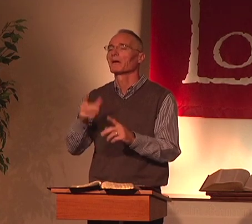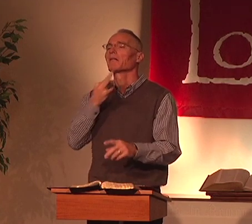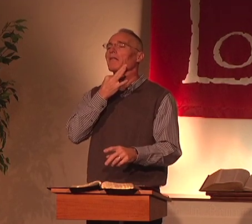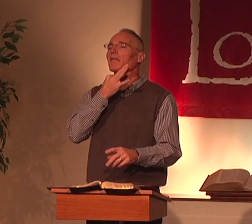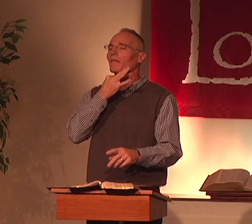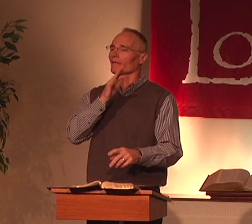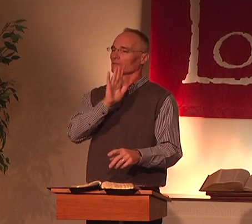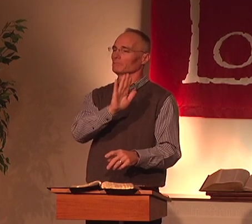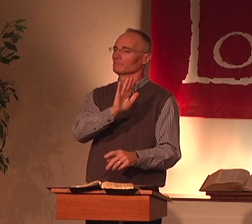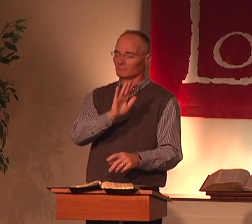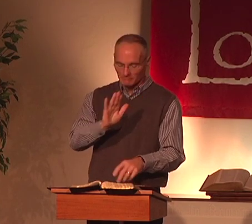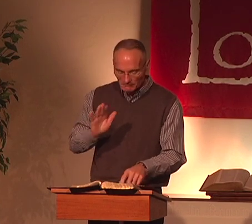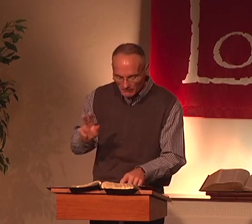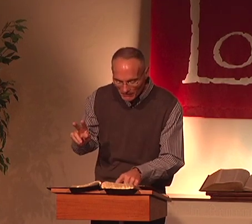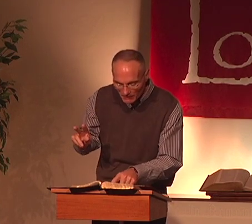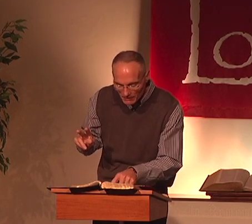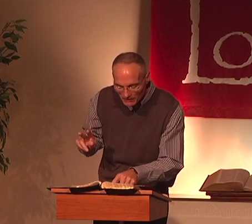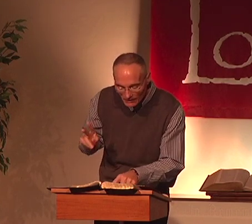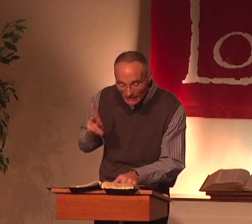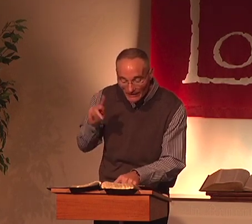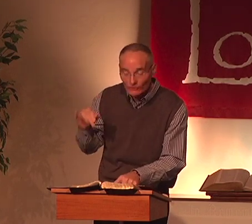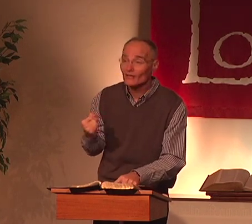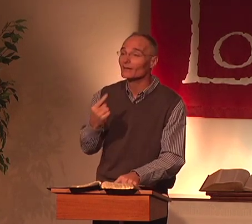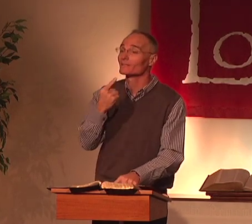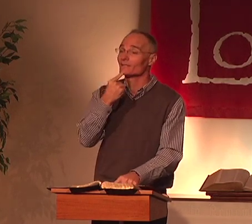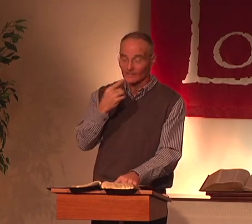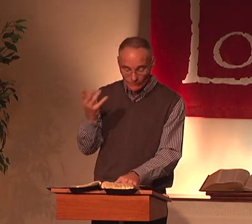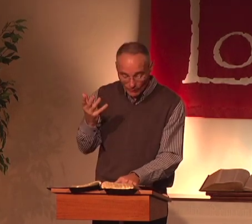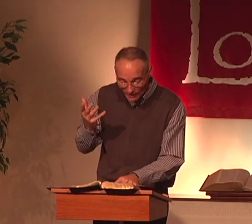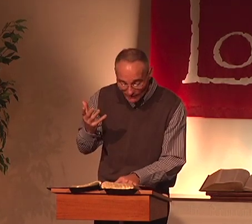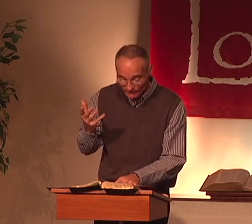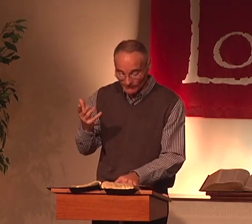Normally But I was just Curious of that Translation And that said